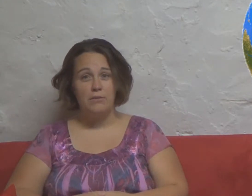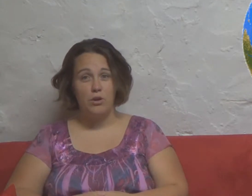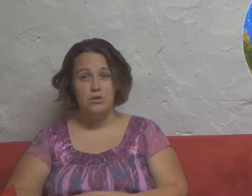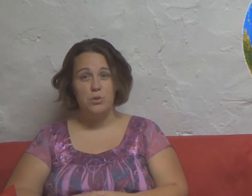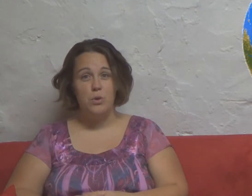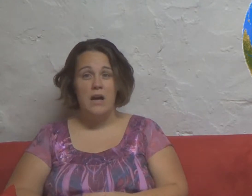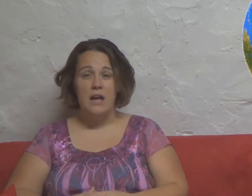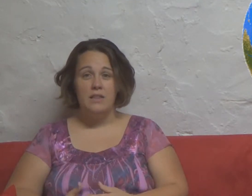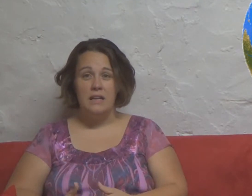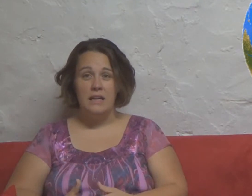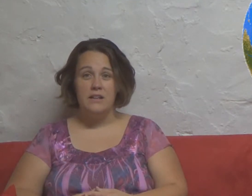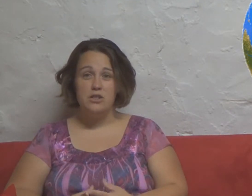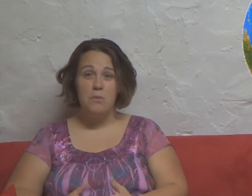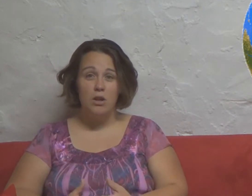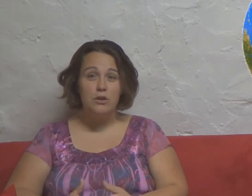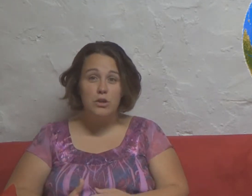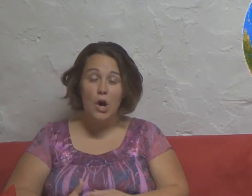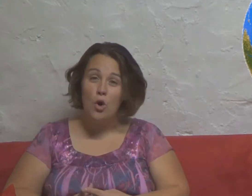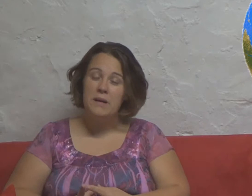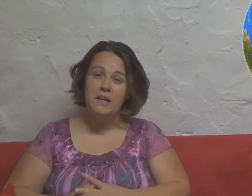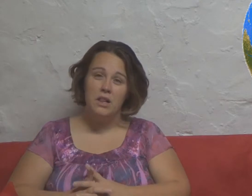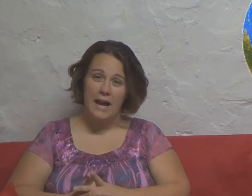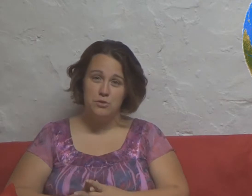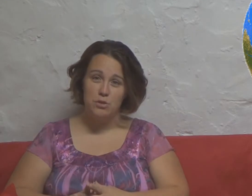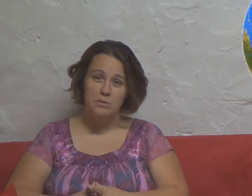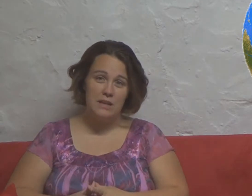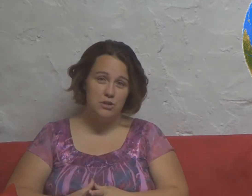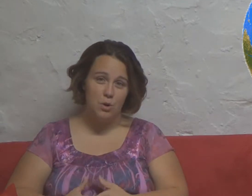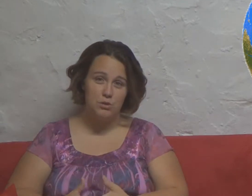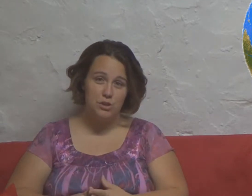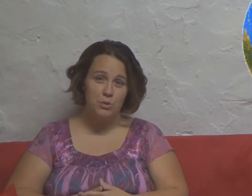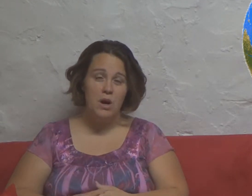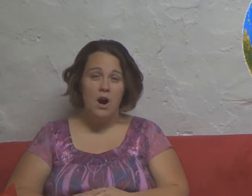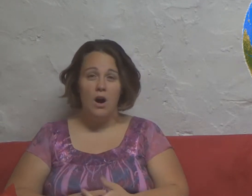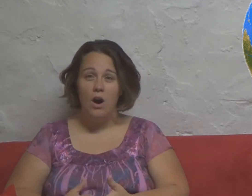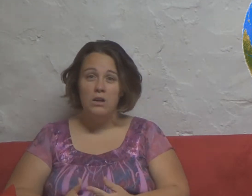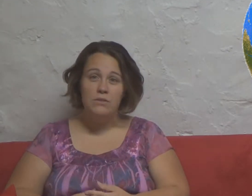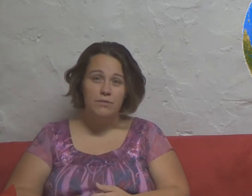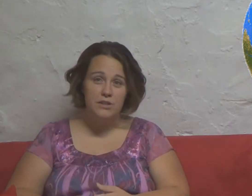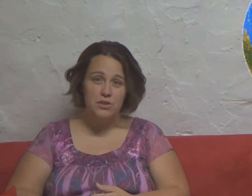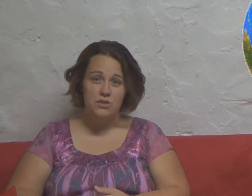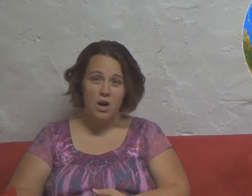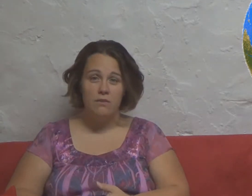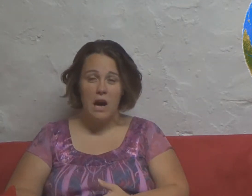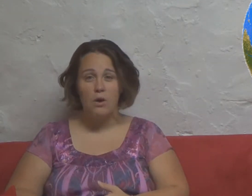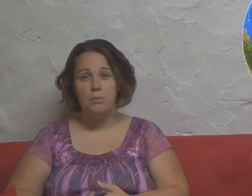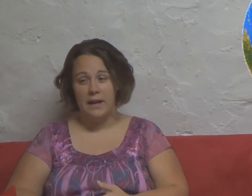refer to the smaller globe in a classroom that shows you all of the features of our